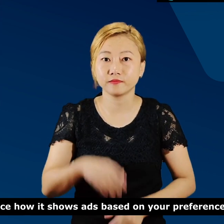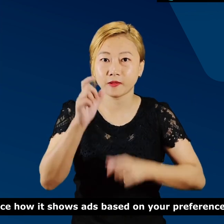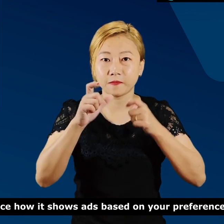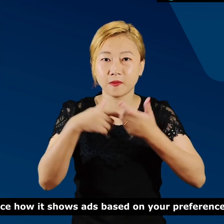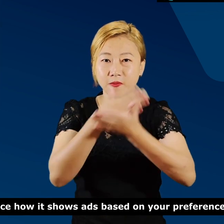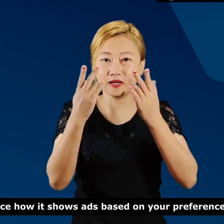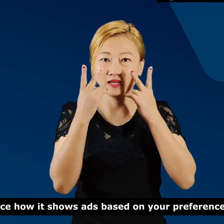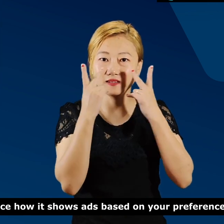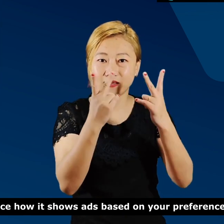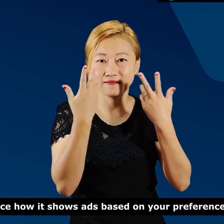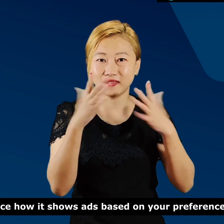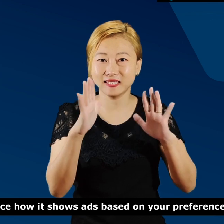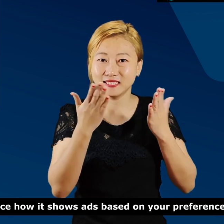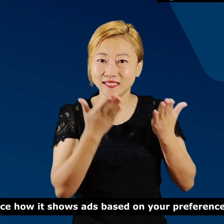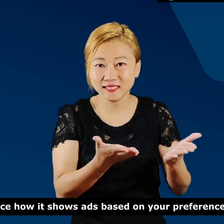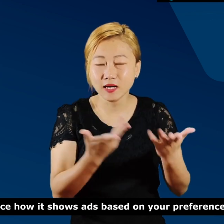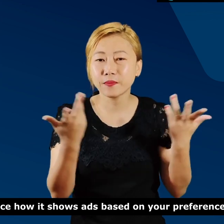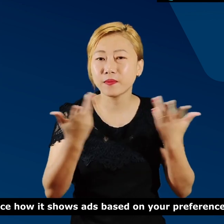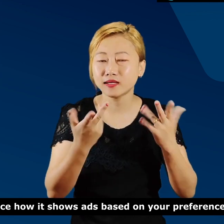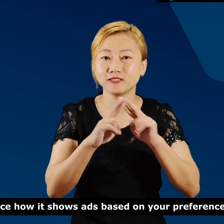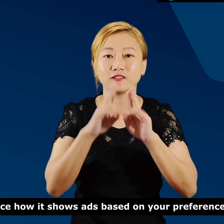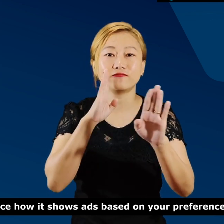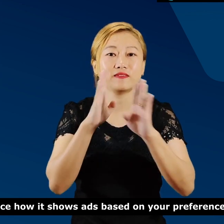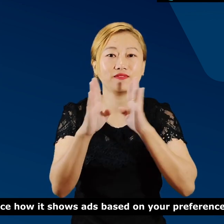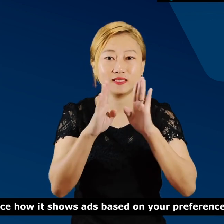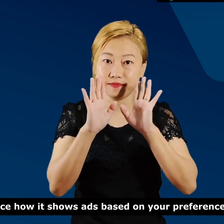In Facebook, you notice how it shows ads based on your preference?